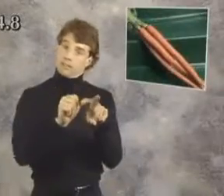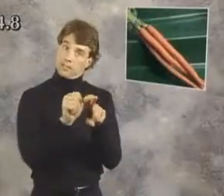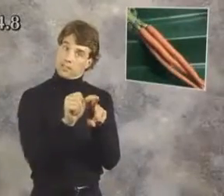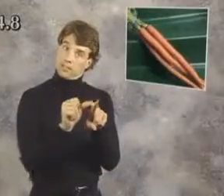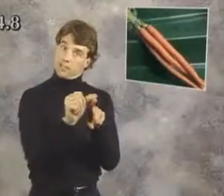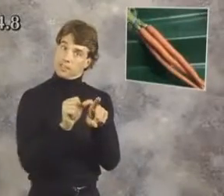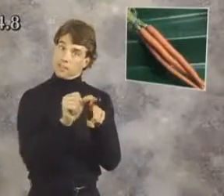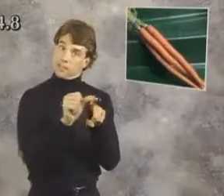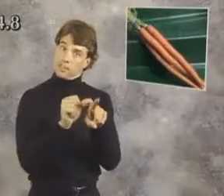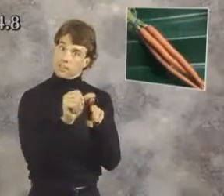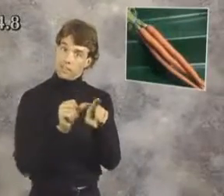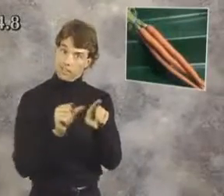Carrot.